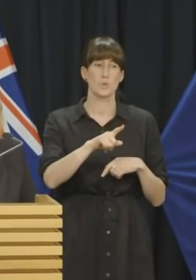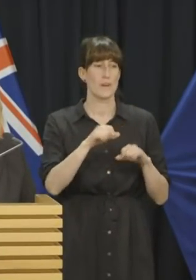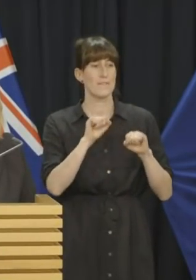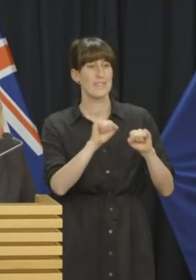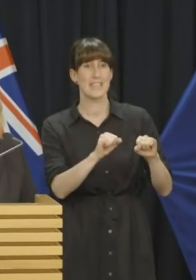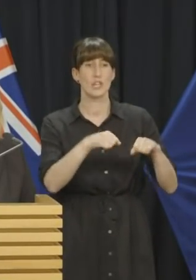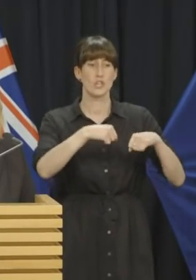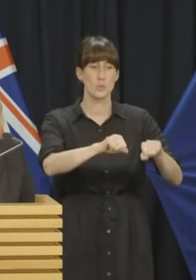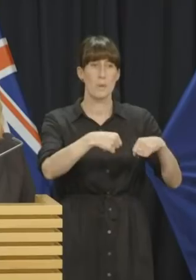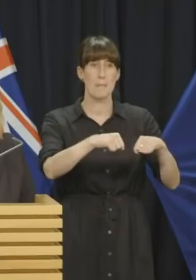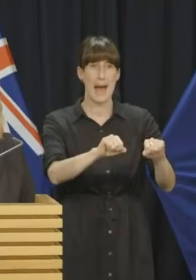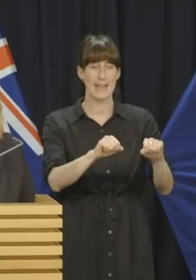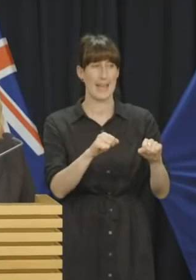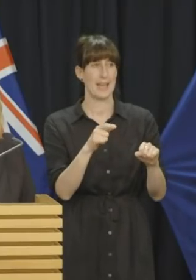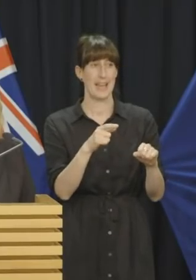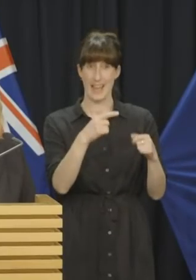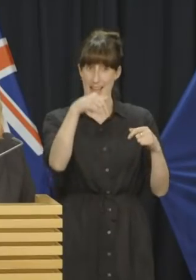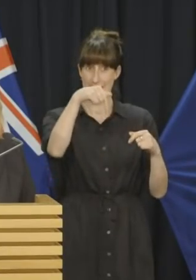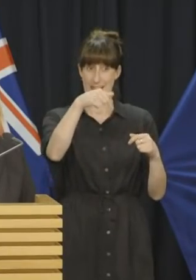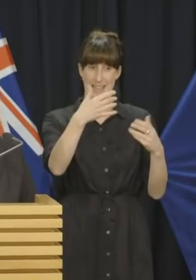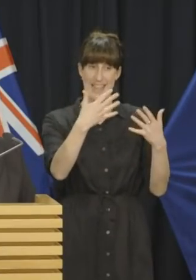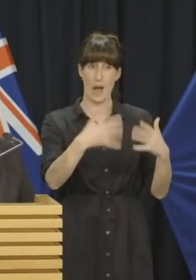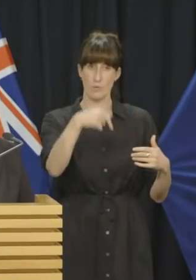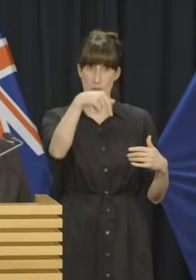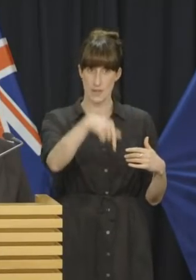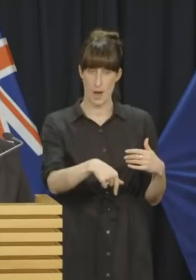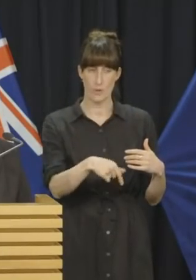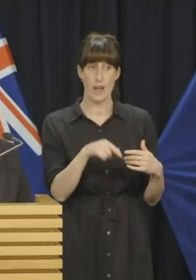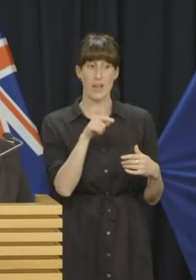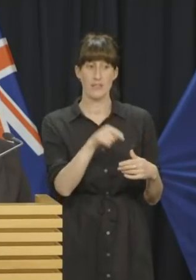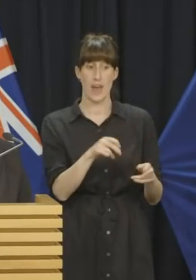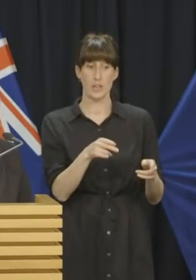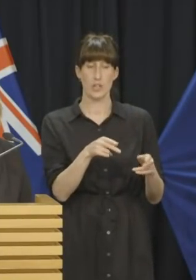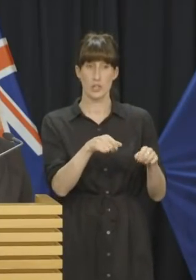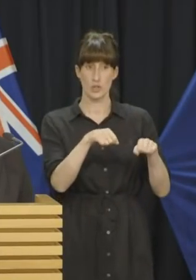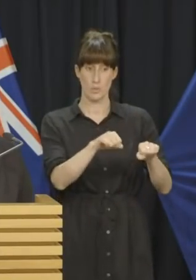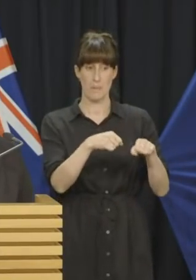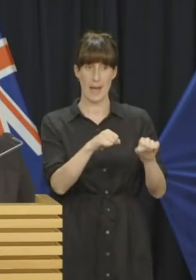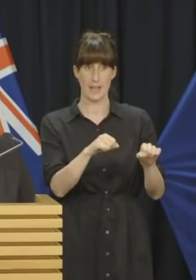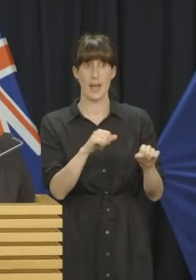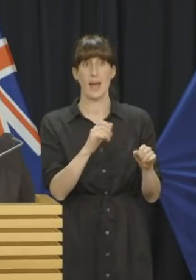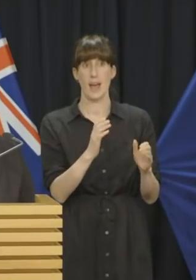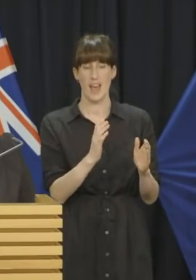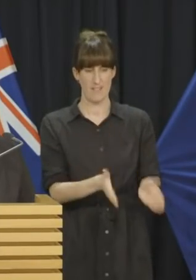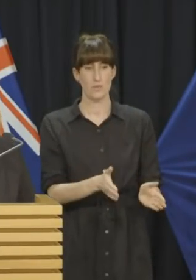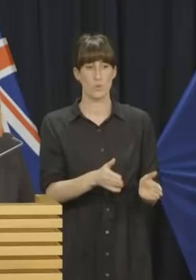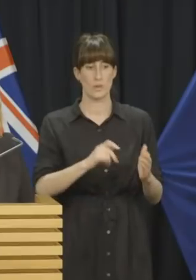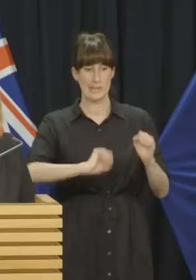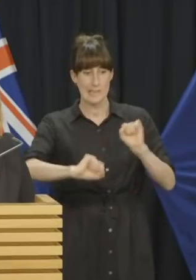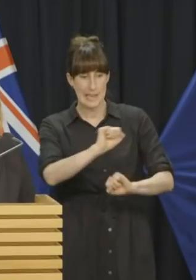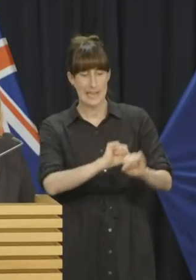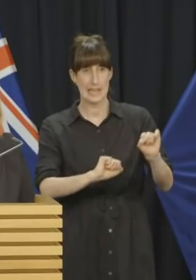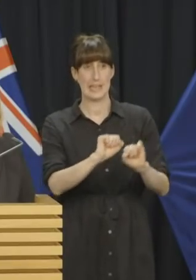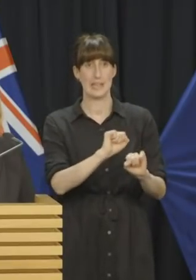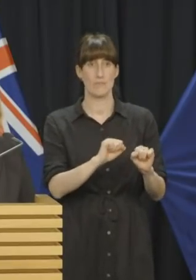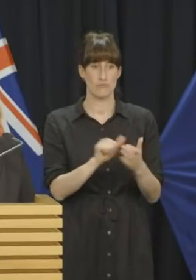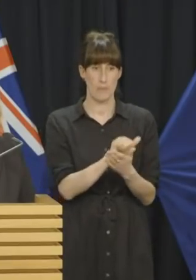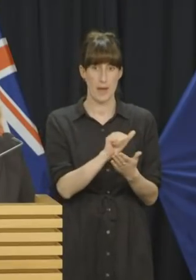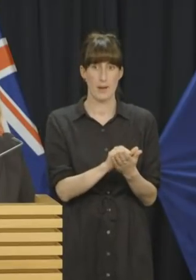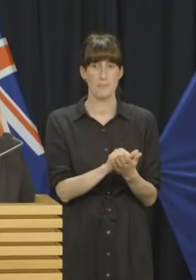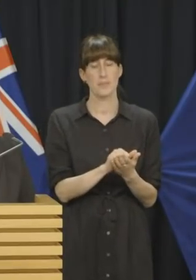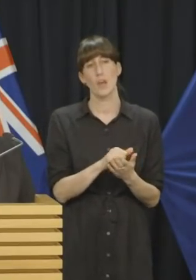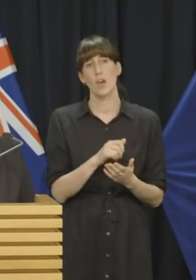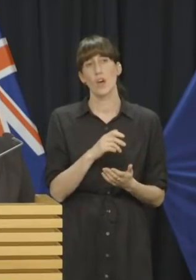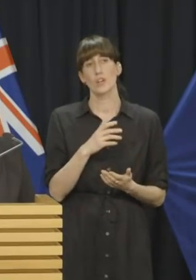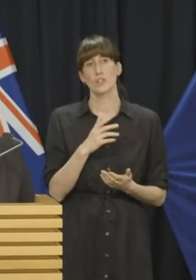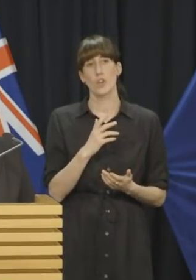it should be cleaned. Is there a policy in place now to make sure that if someone enters a property, health authorities know what